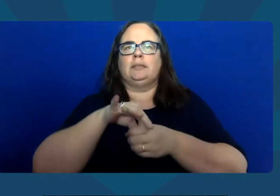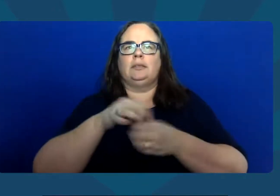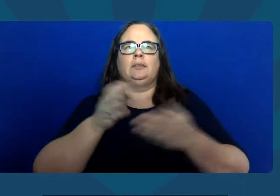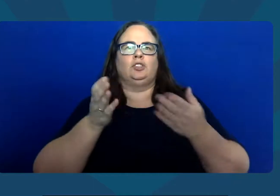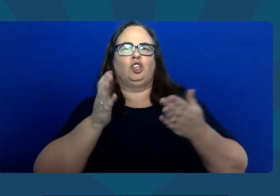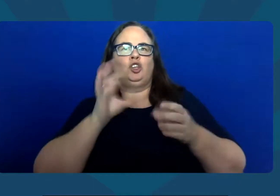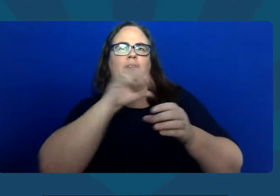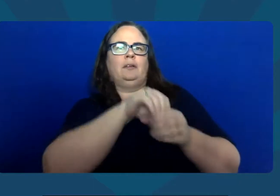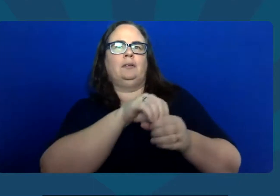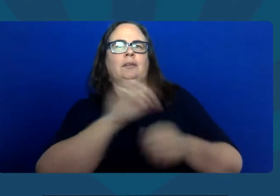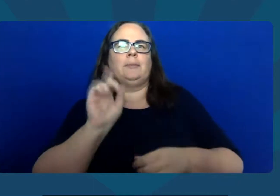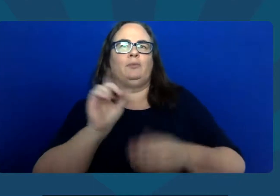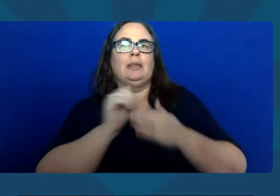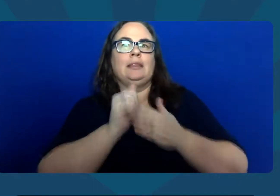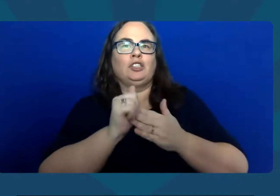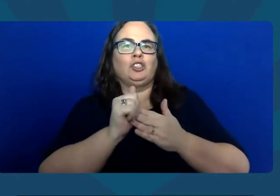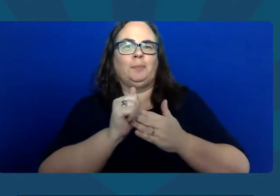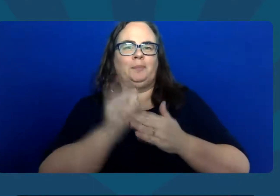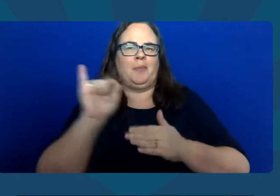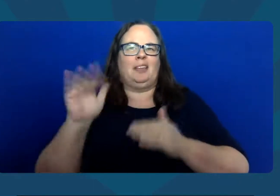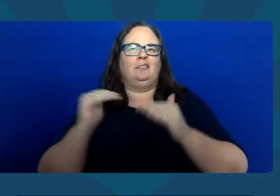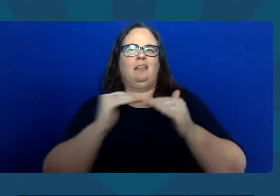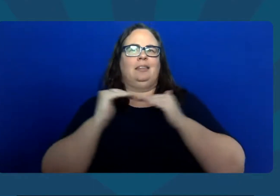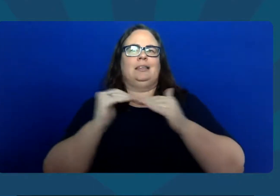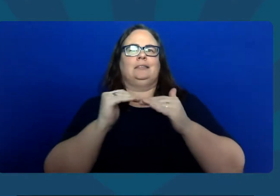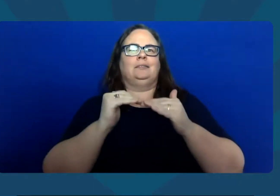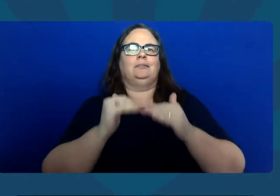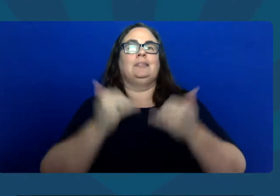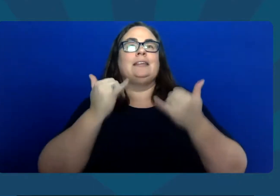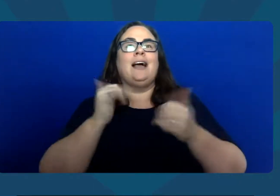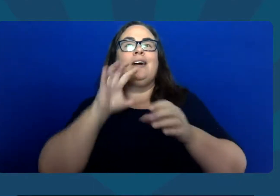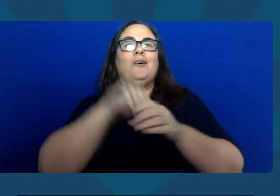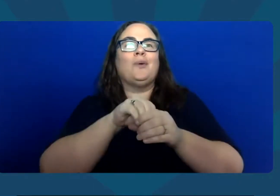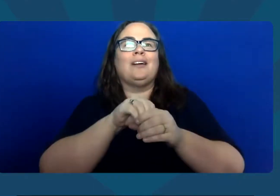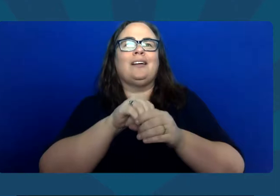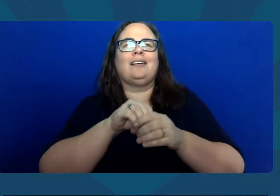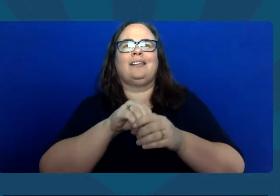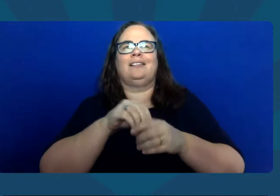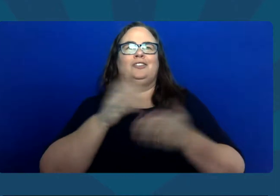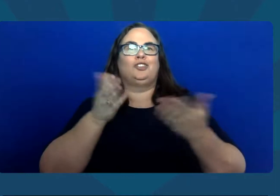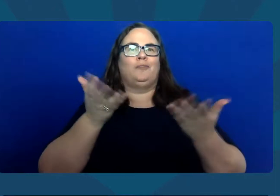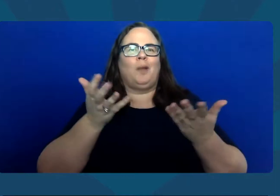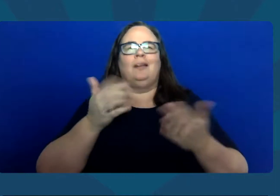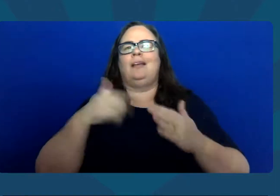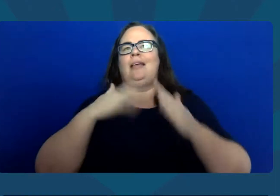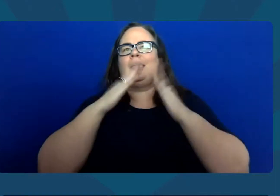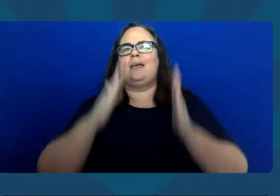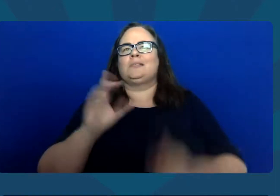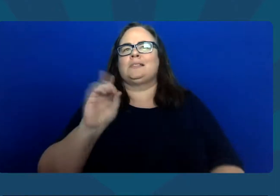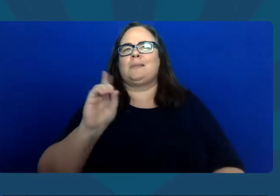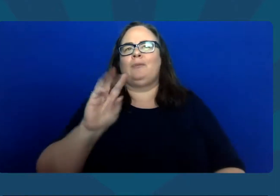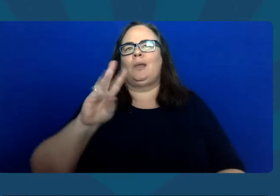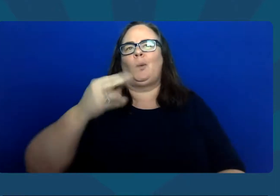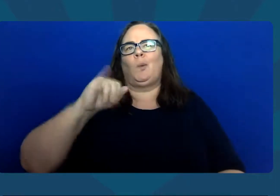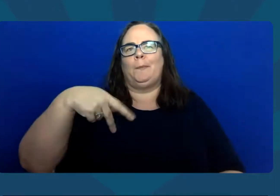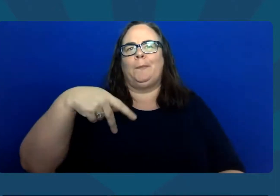Boulding was also elected to serve in Democratic leadership by his colleagues and now serves as the